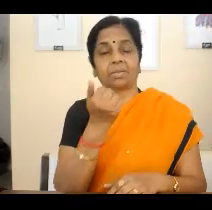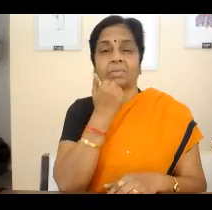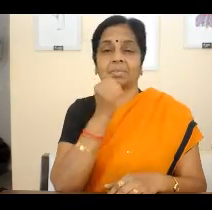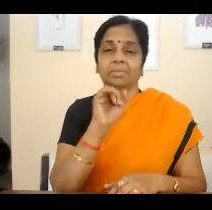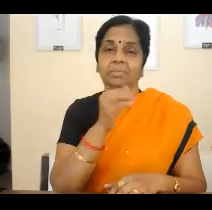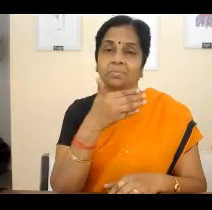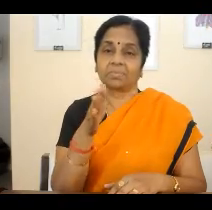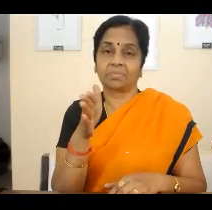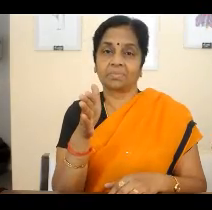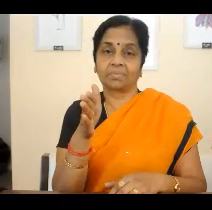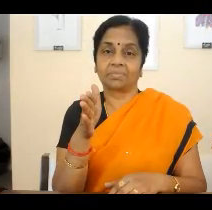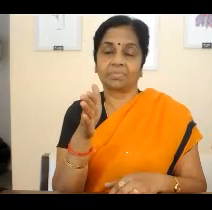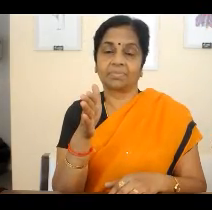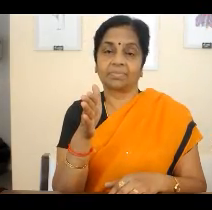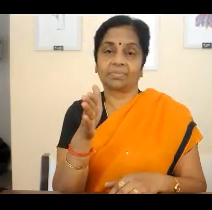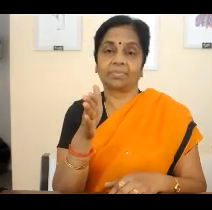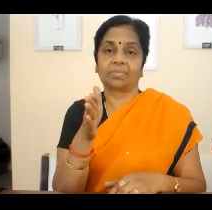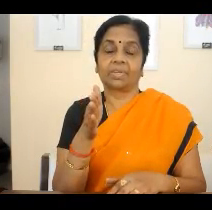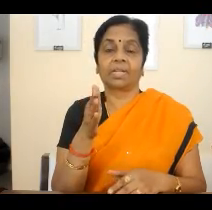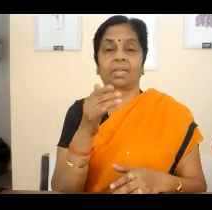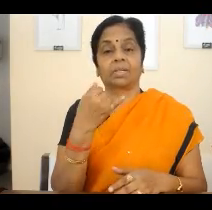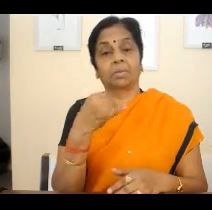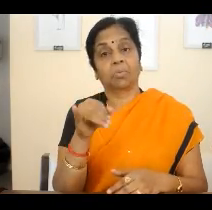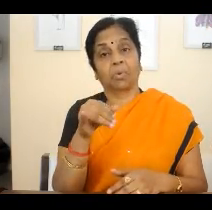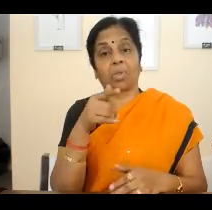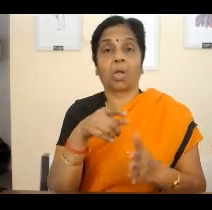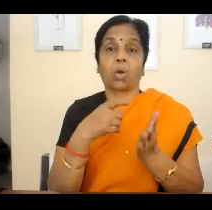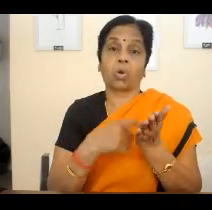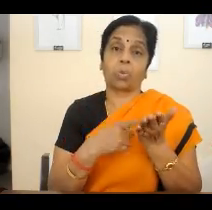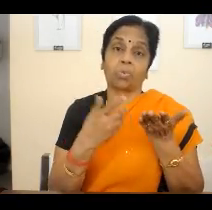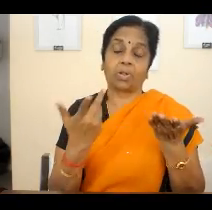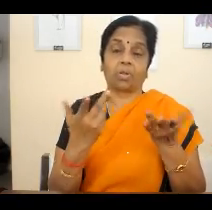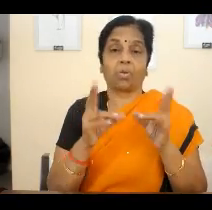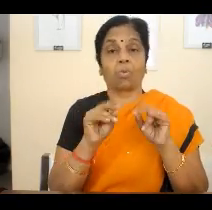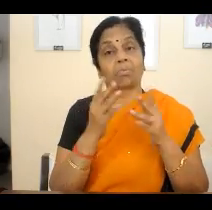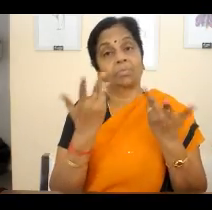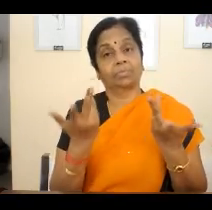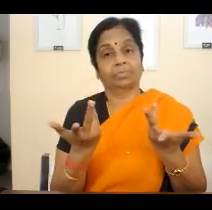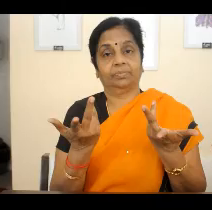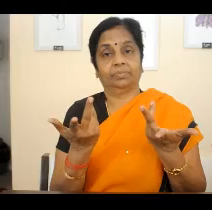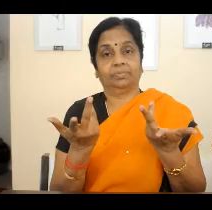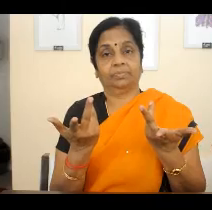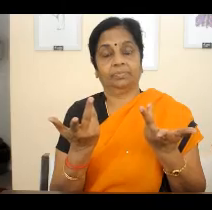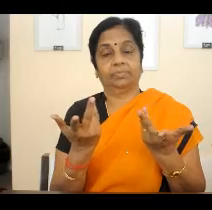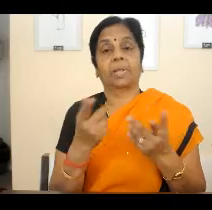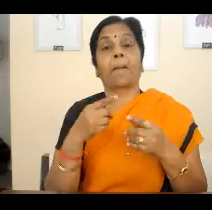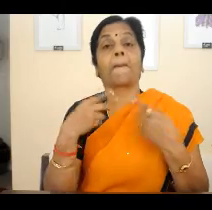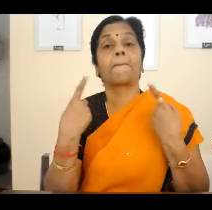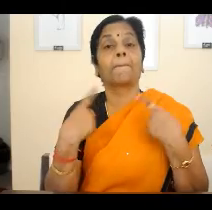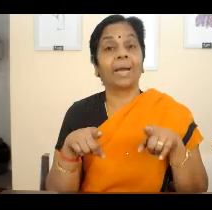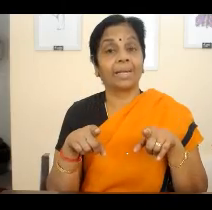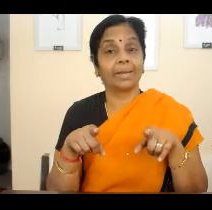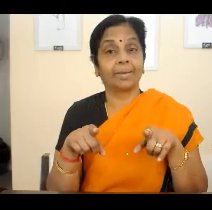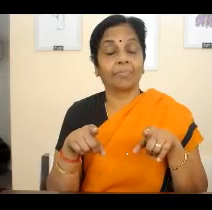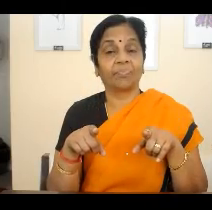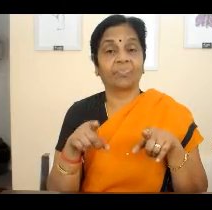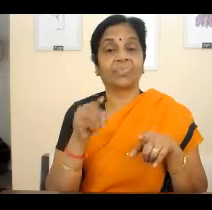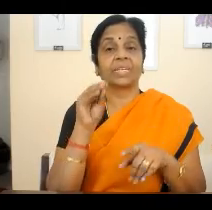some. They may reject the report totally. But there are some